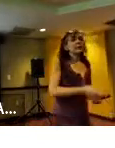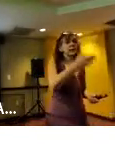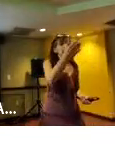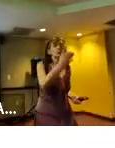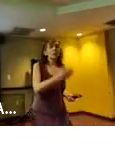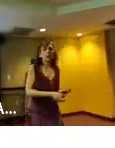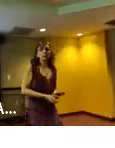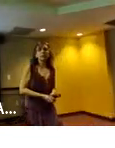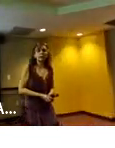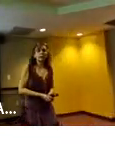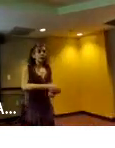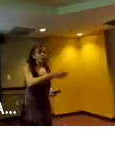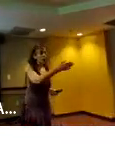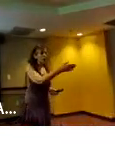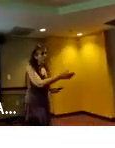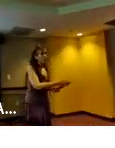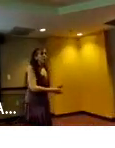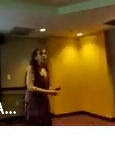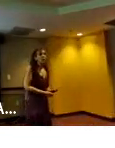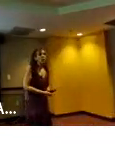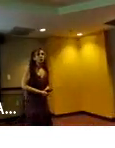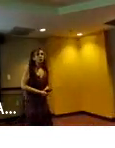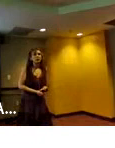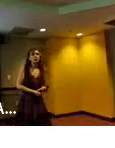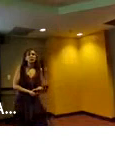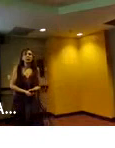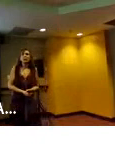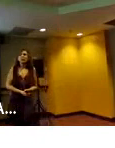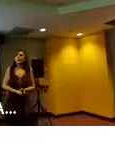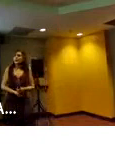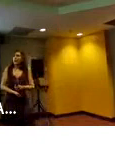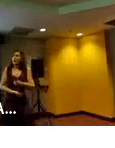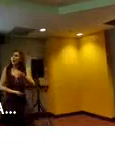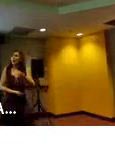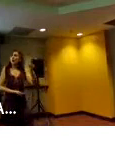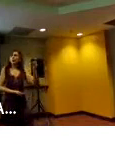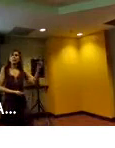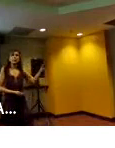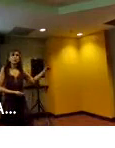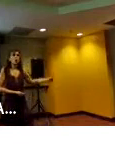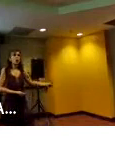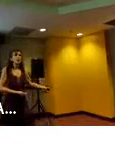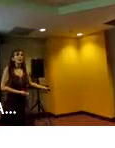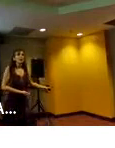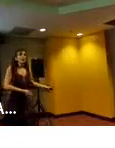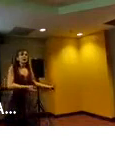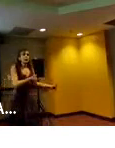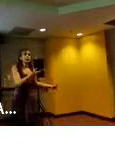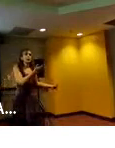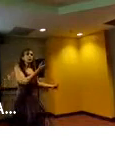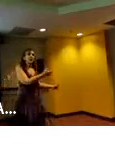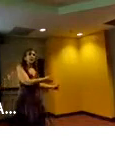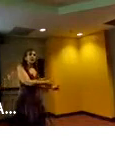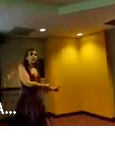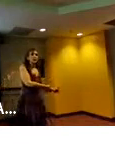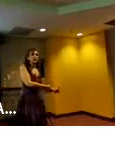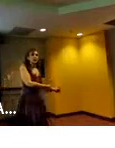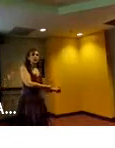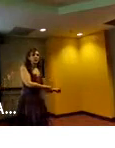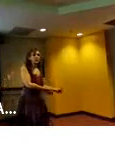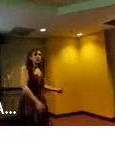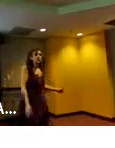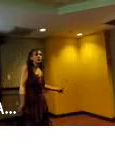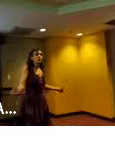and this is seen as what I was saying before and other people were also mentioning, is that what works for one in terms of